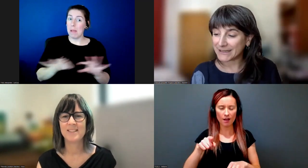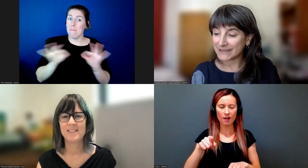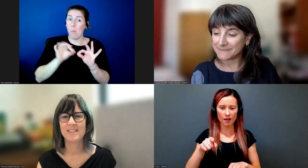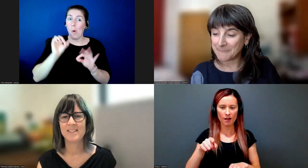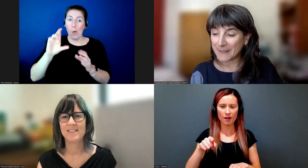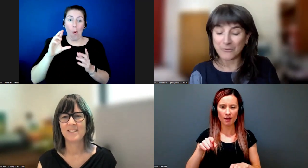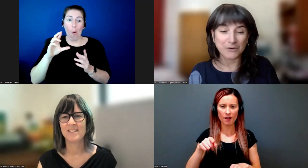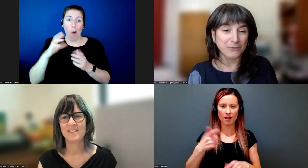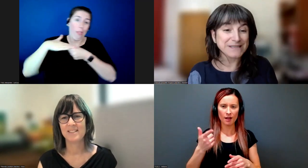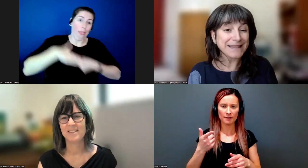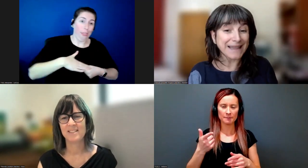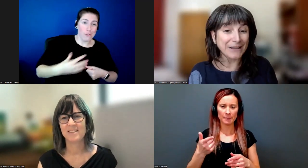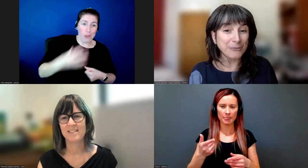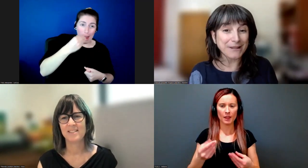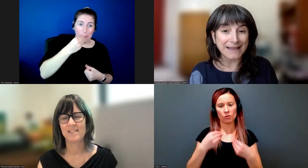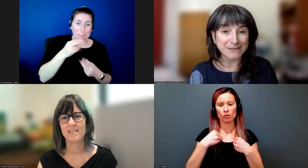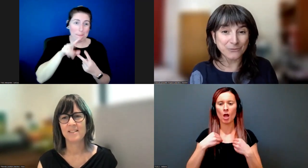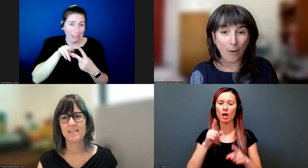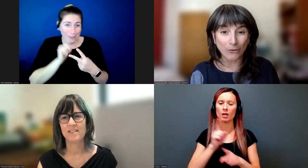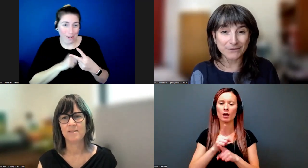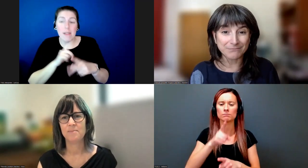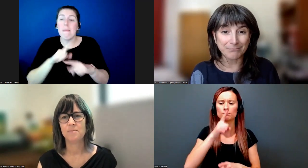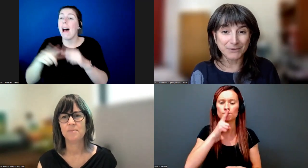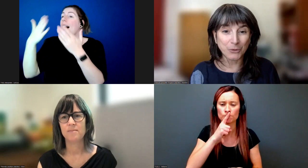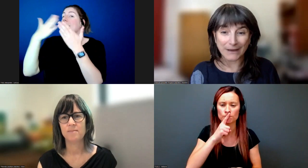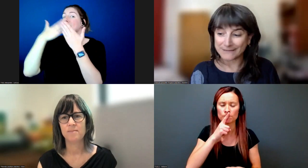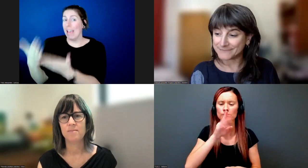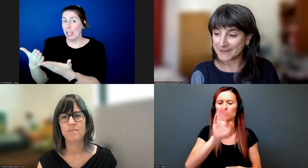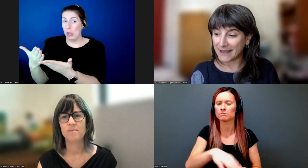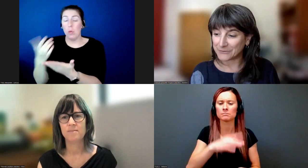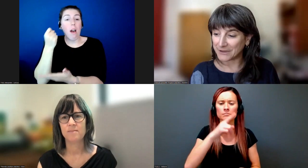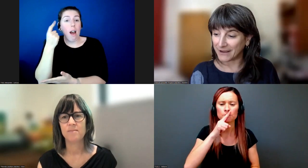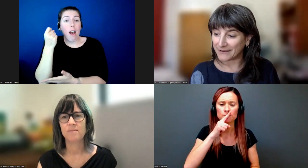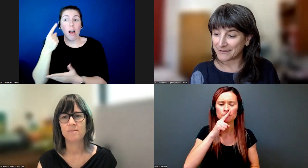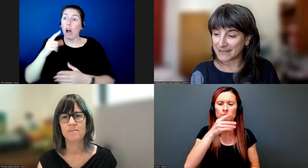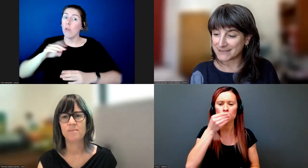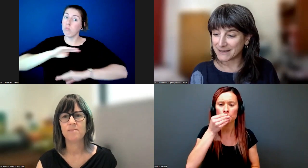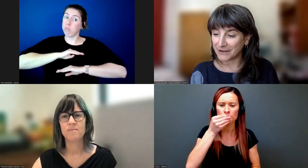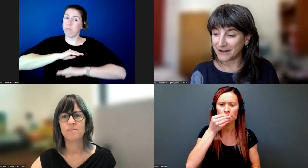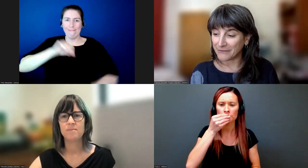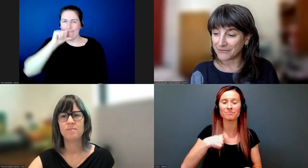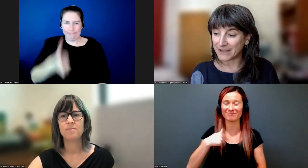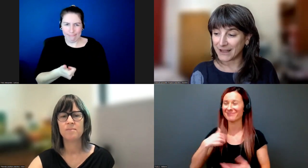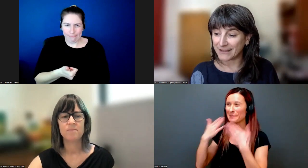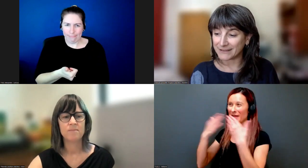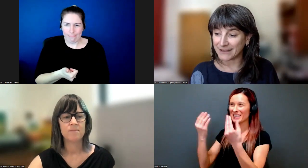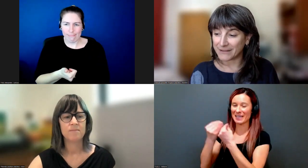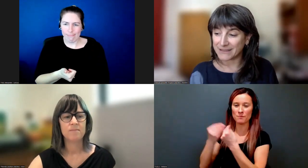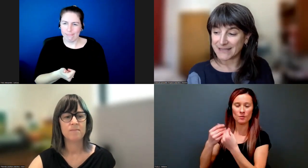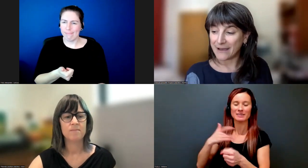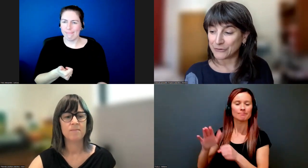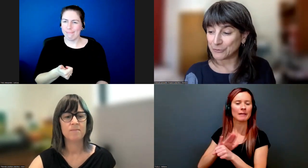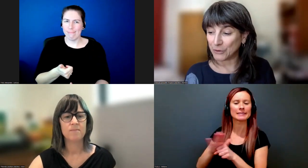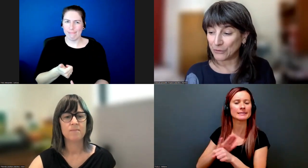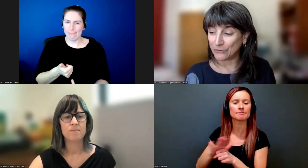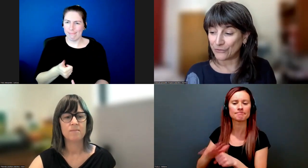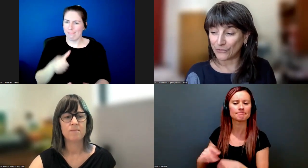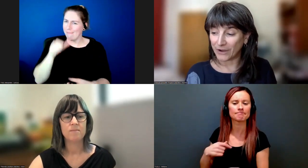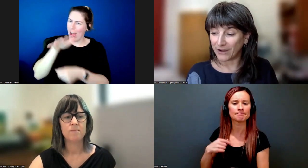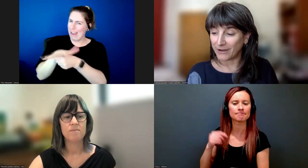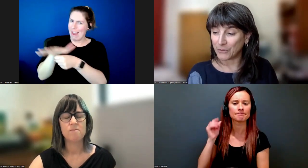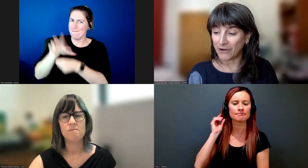But we said thank you, but that won't do it. That's not enough, and things have to